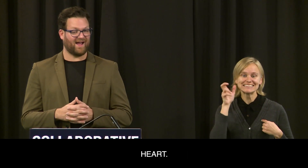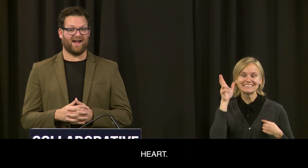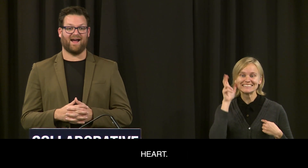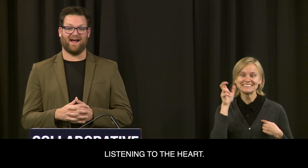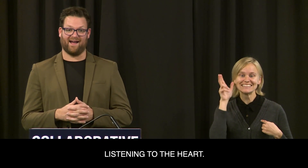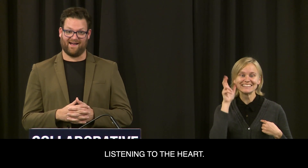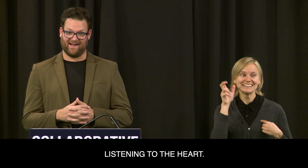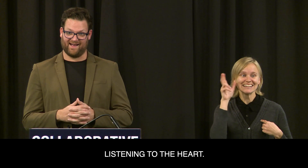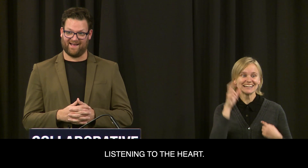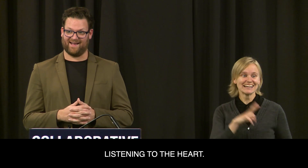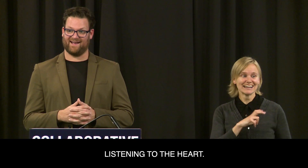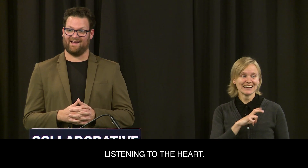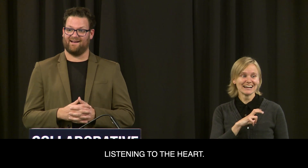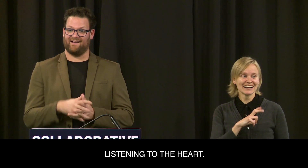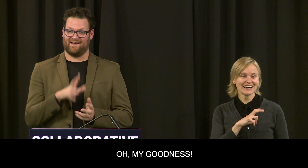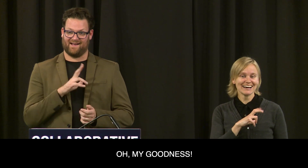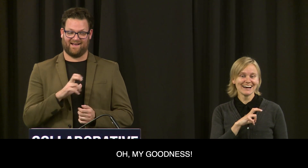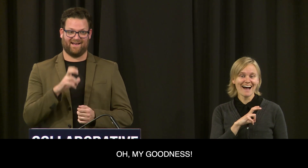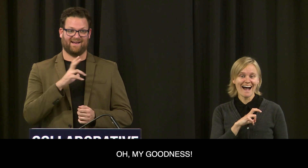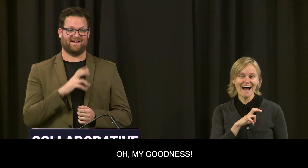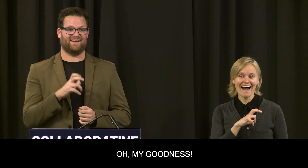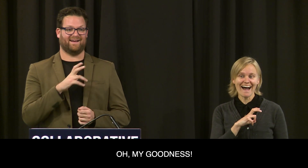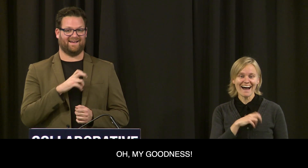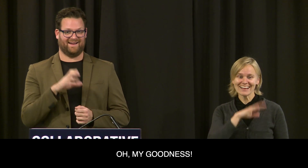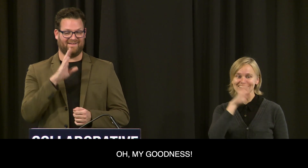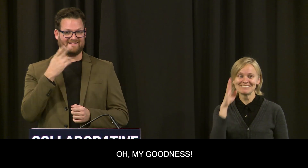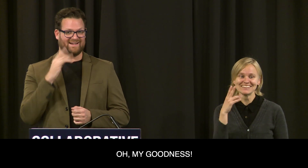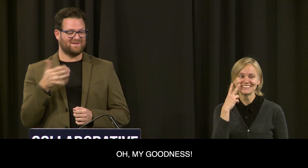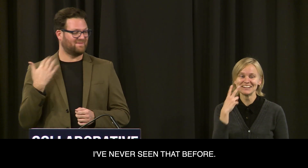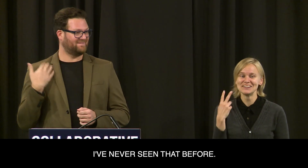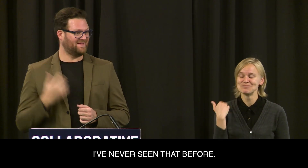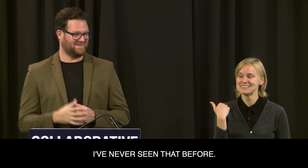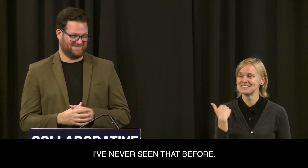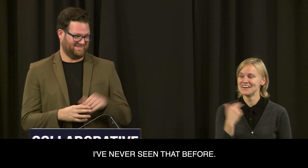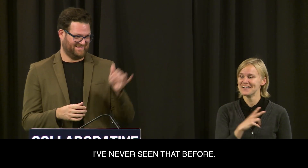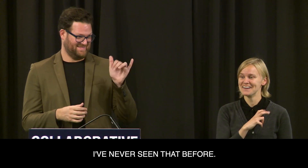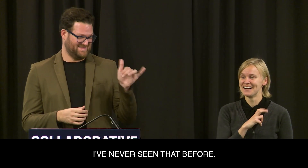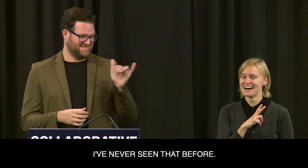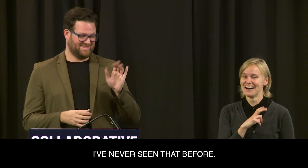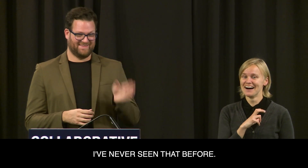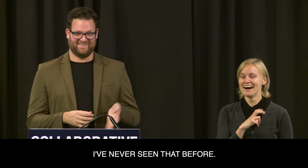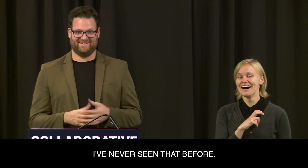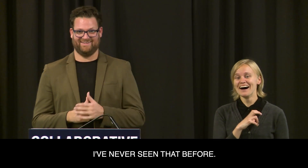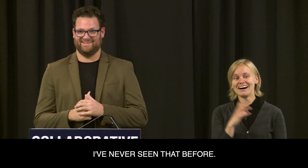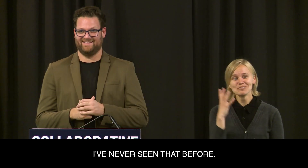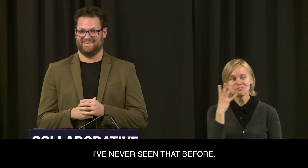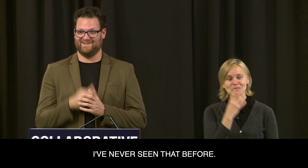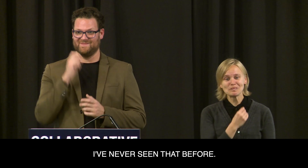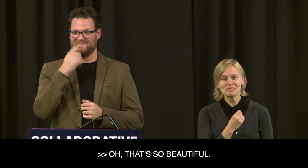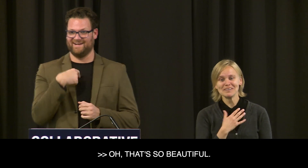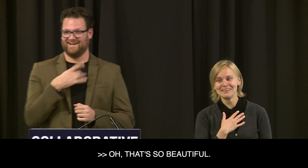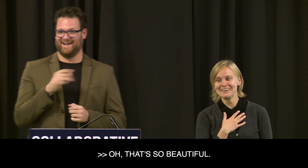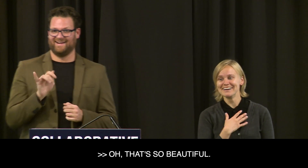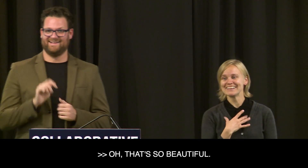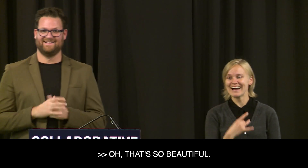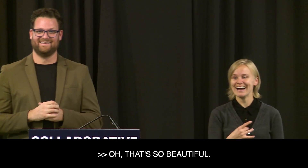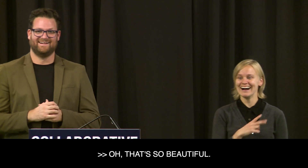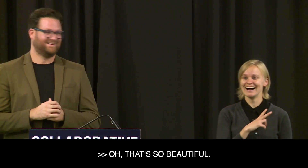Heart, listening to the heart. Oh my goodness. I've never haven't seen that before. Oh, that's so beautiful. like that.